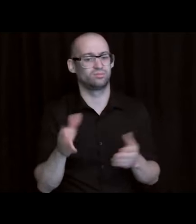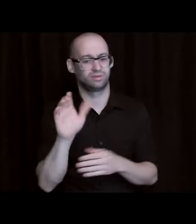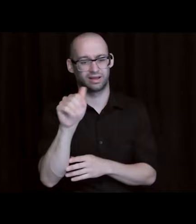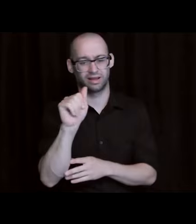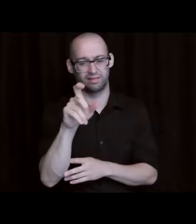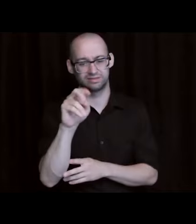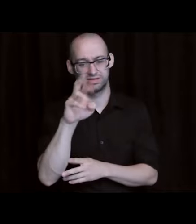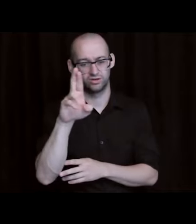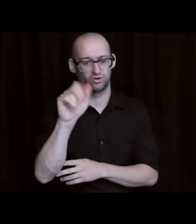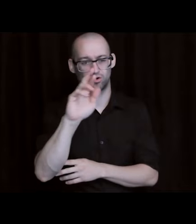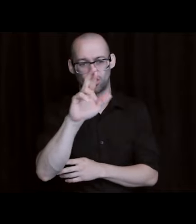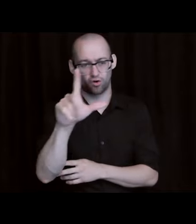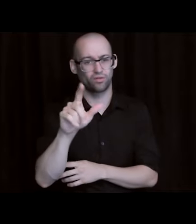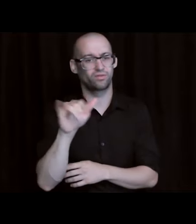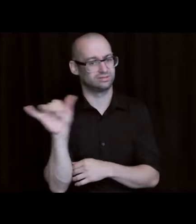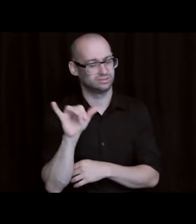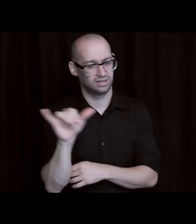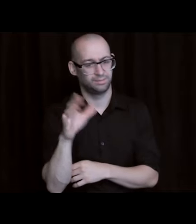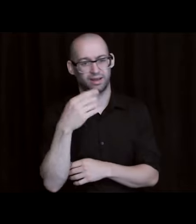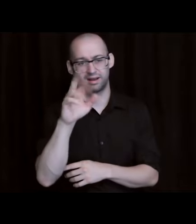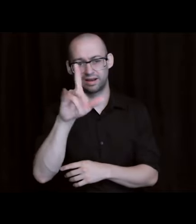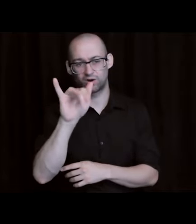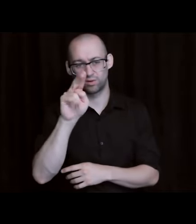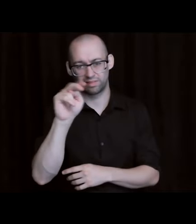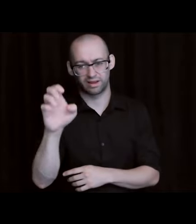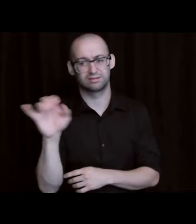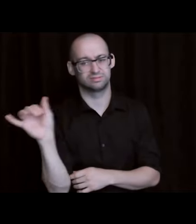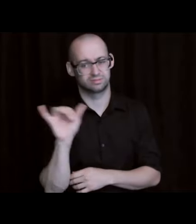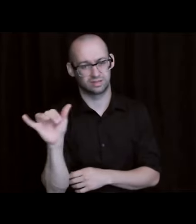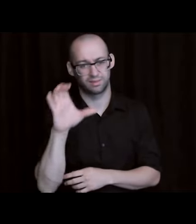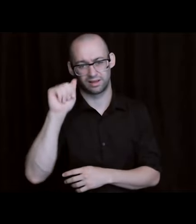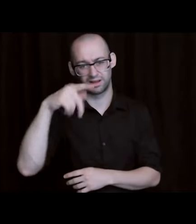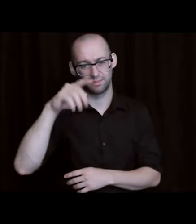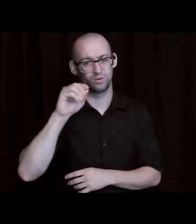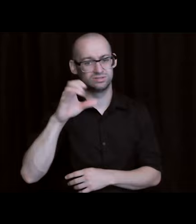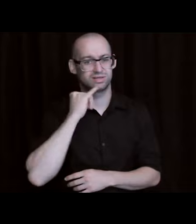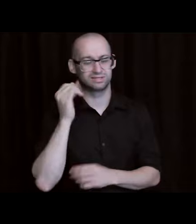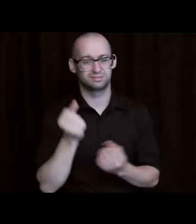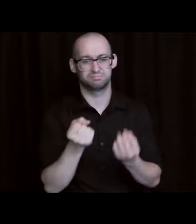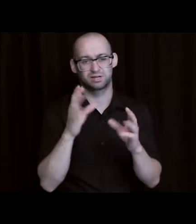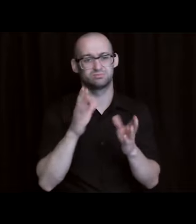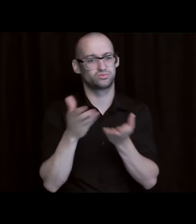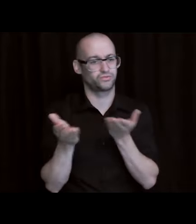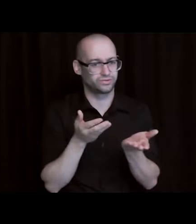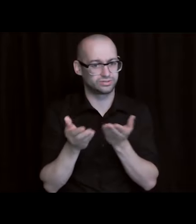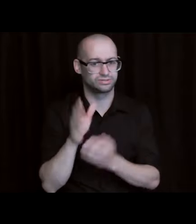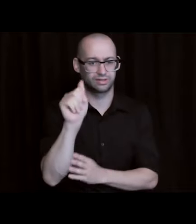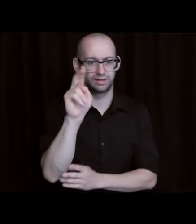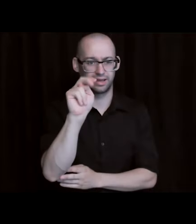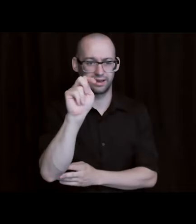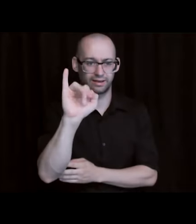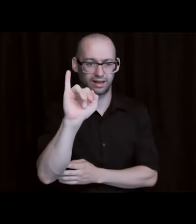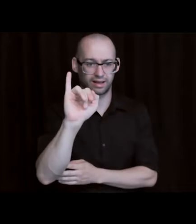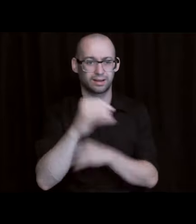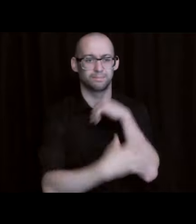Manager of Planning, and then Carolyn Coleman, Community Engagement Liaison. So CAPOC is a multi-service anti-poverty